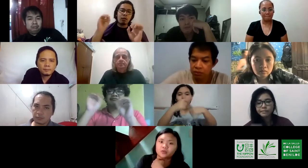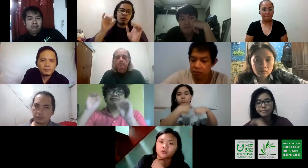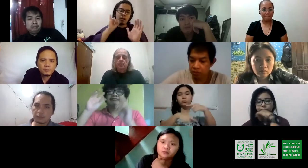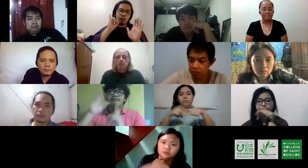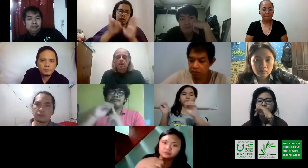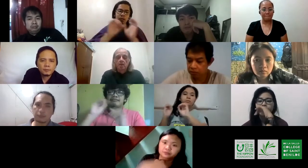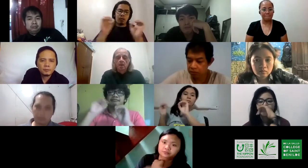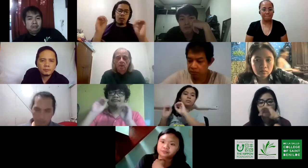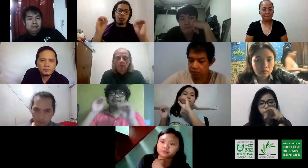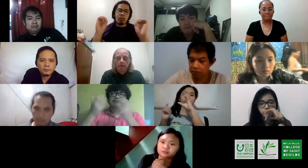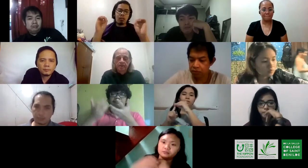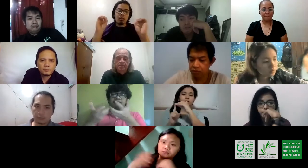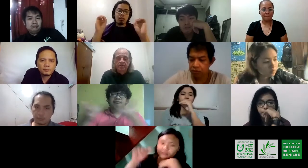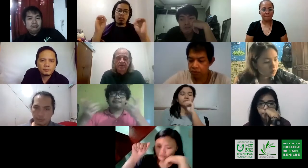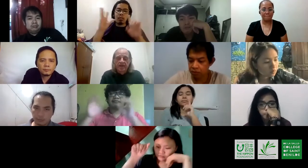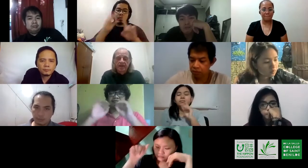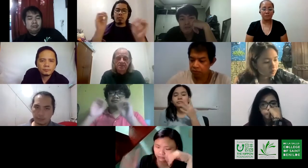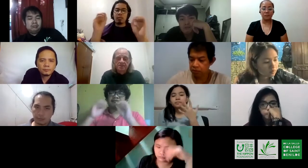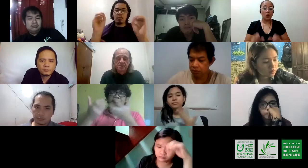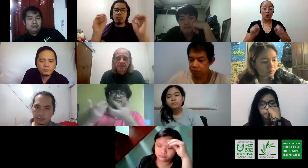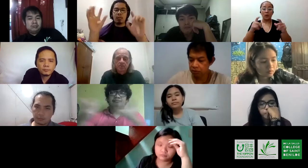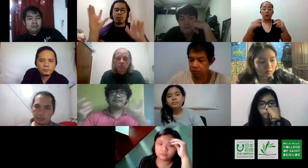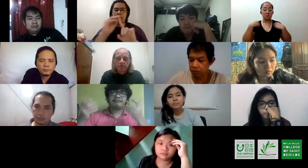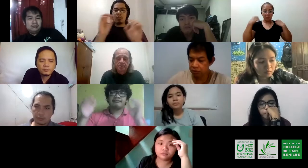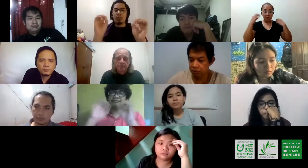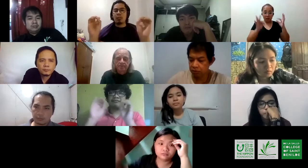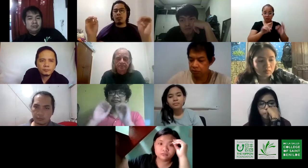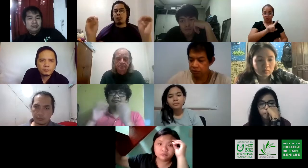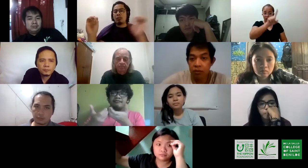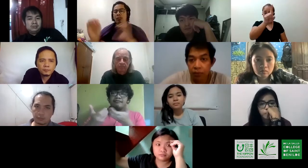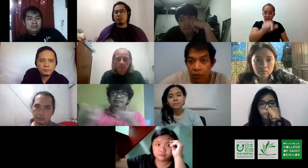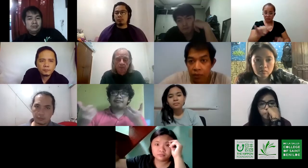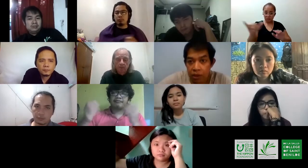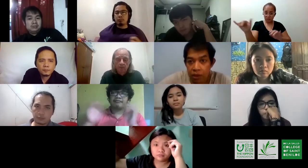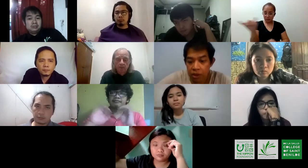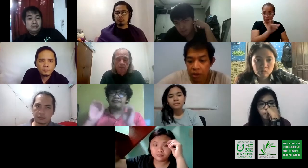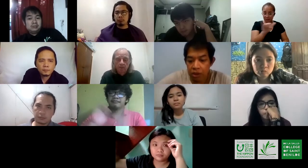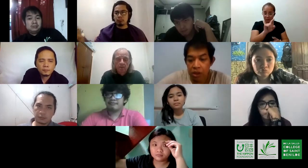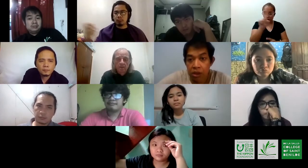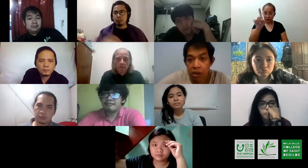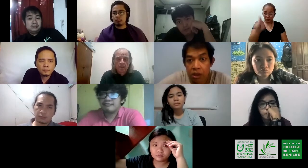Okay. All right. So if I ask the same question